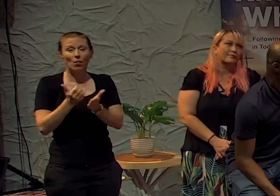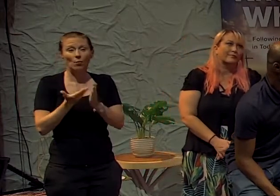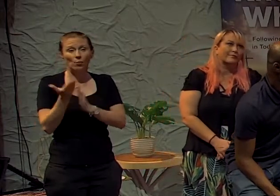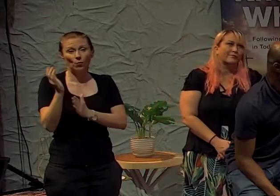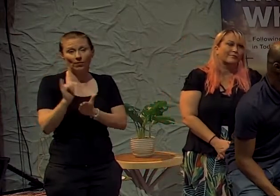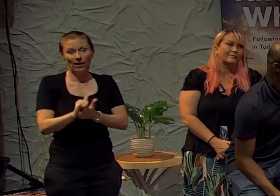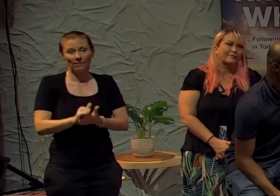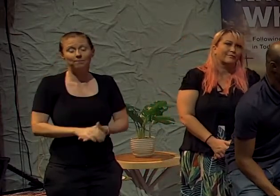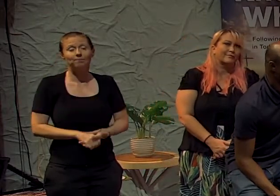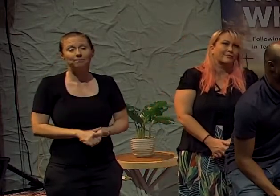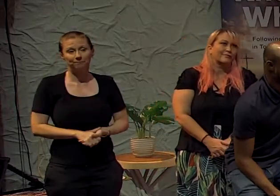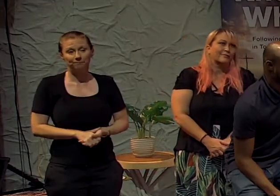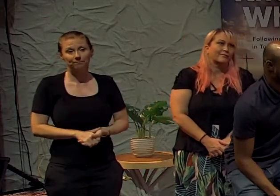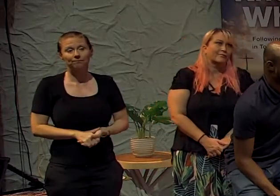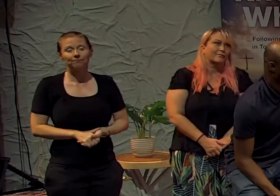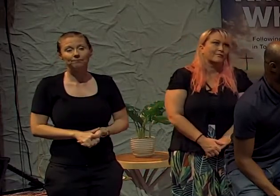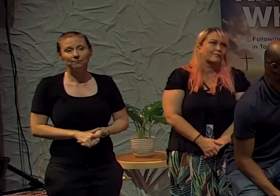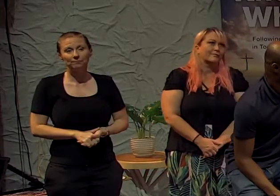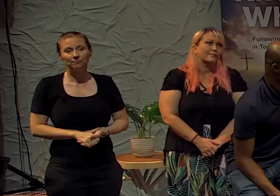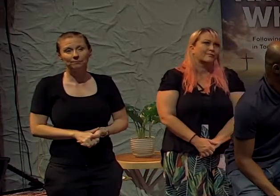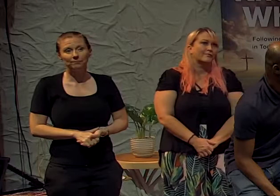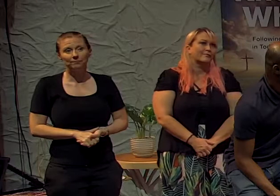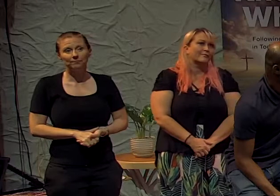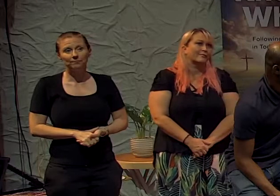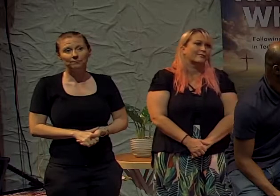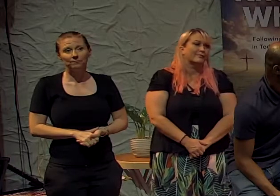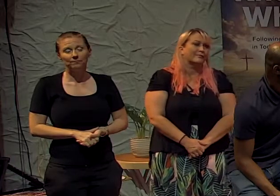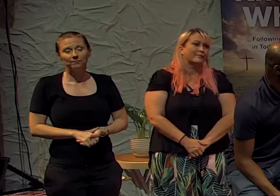that. And I mean,